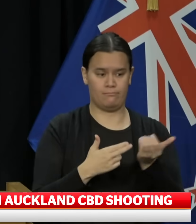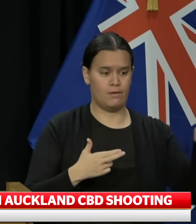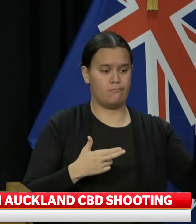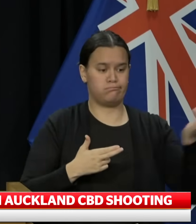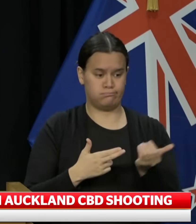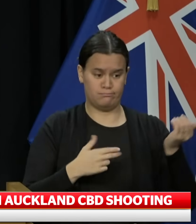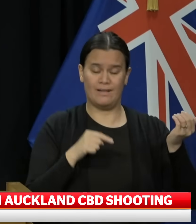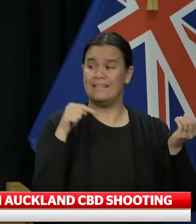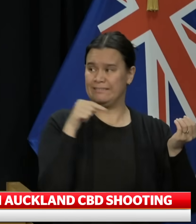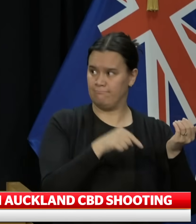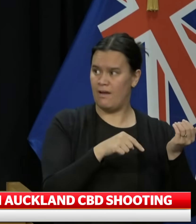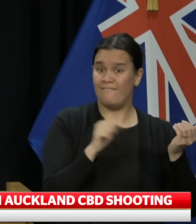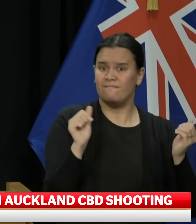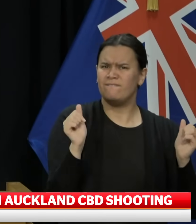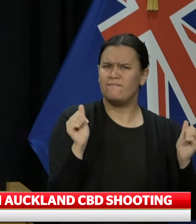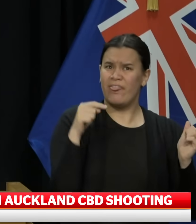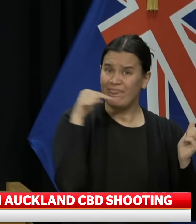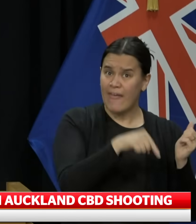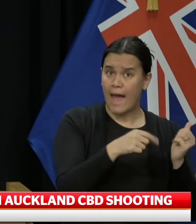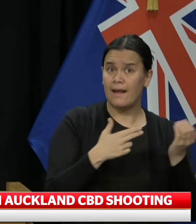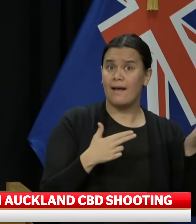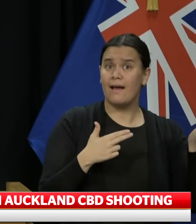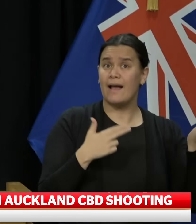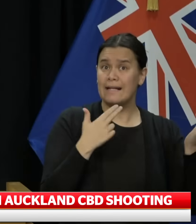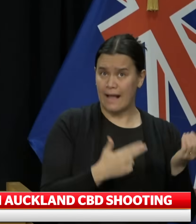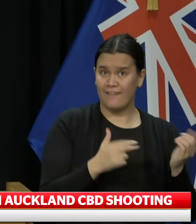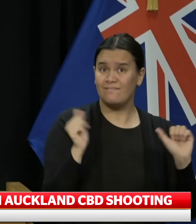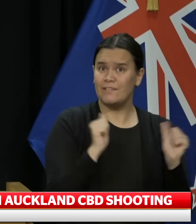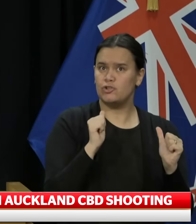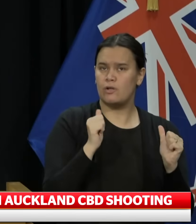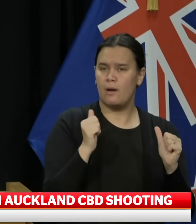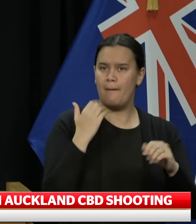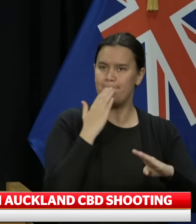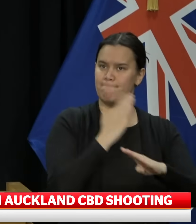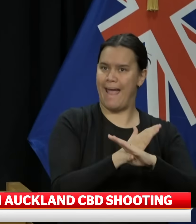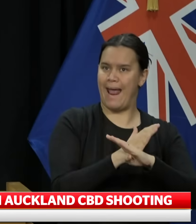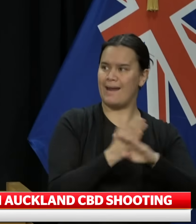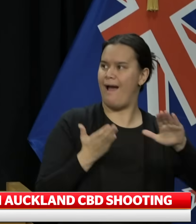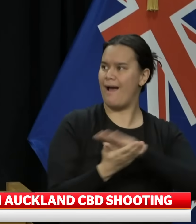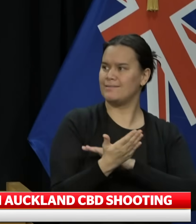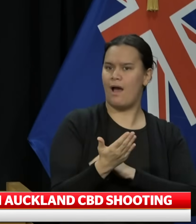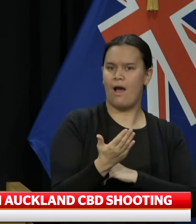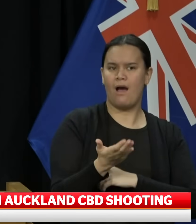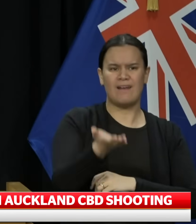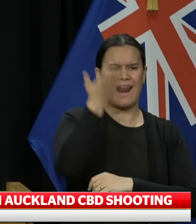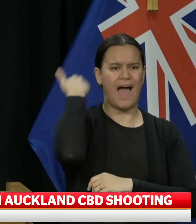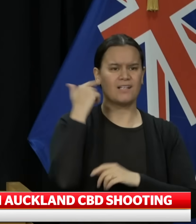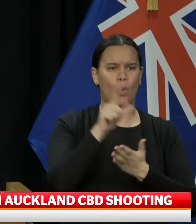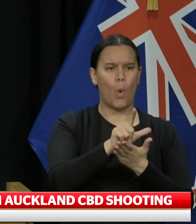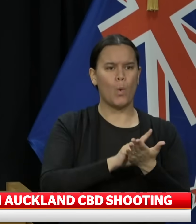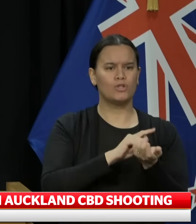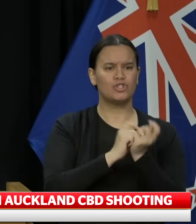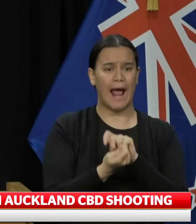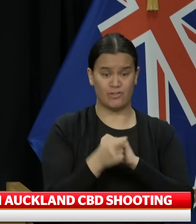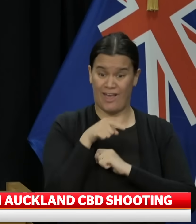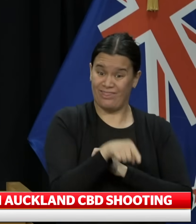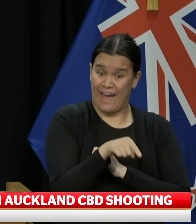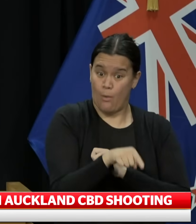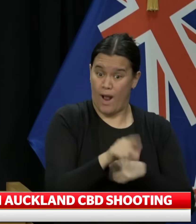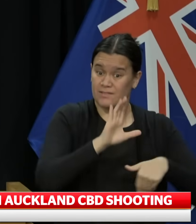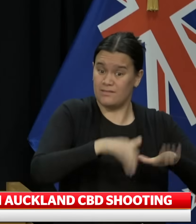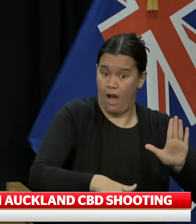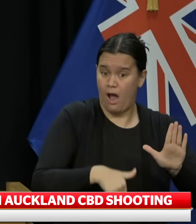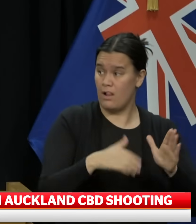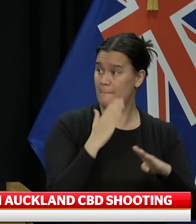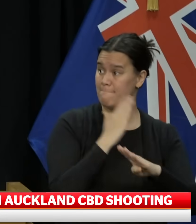or a gun that isn't banned under the reforms? No, I haven't. I did ask a few questions about the nature of the shotgun.